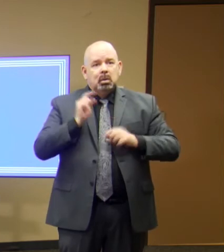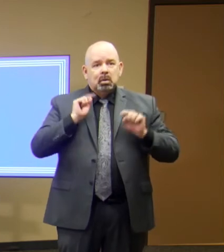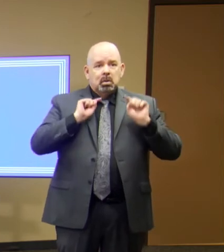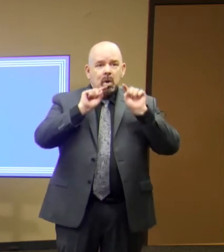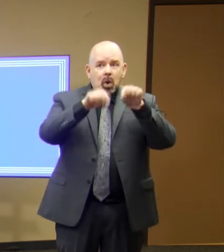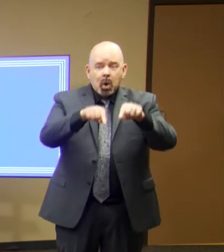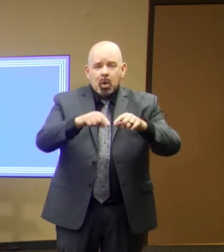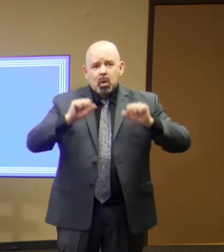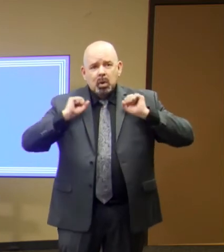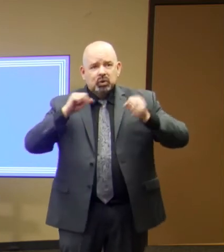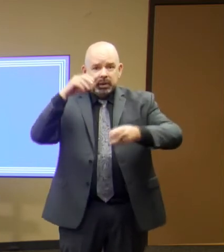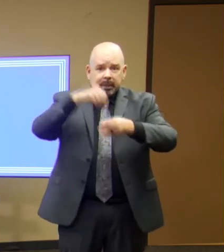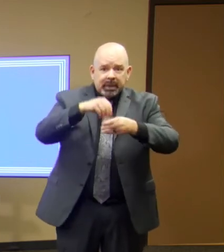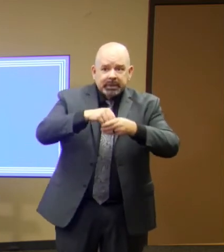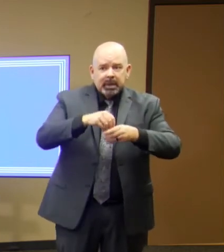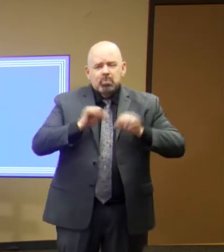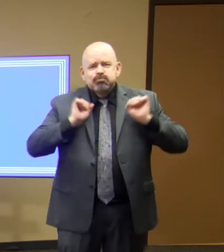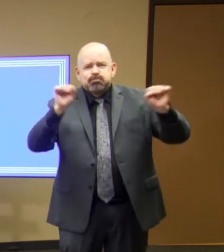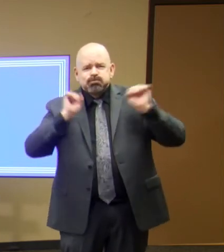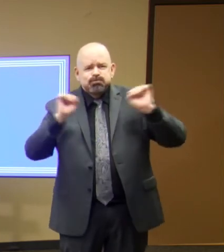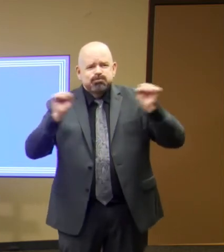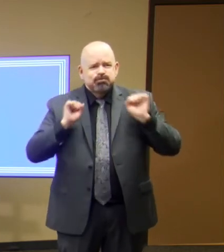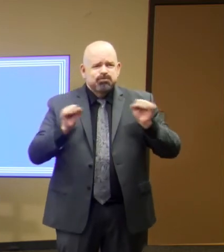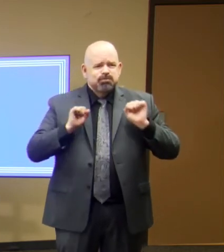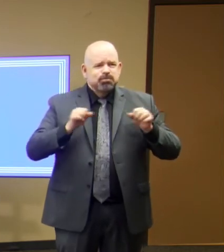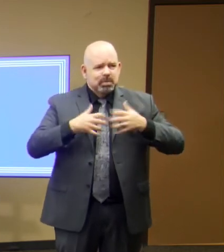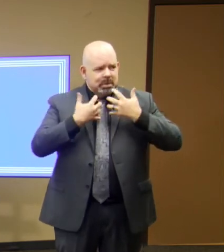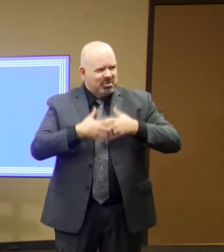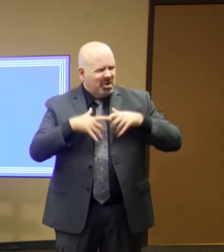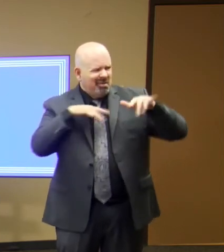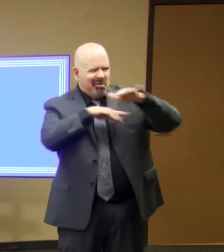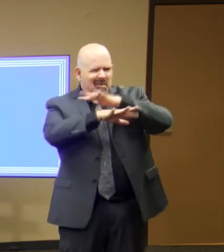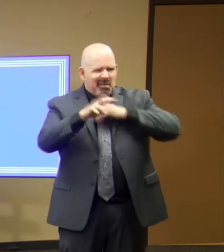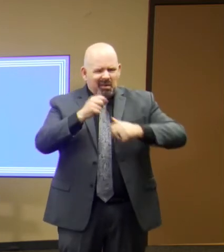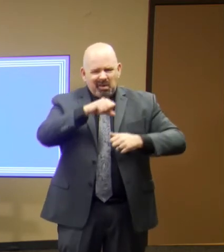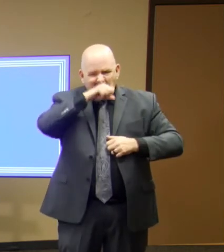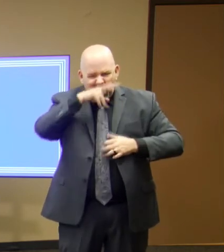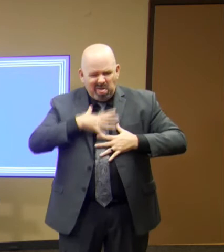asking that we look at a retail business